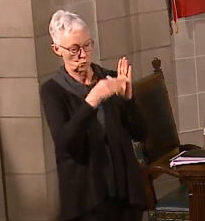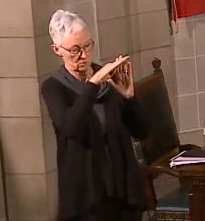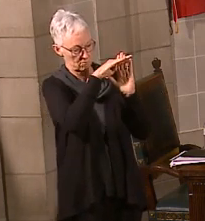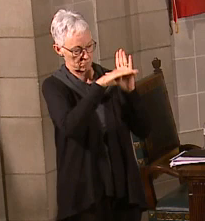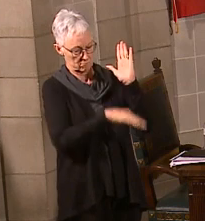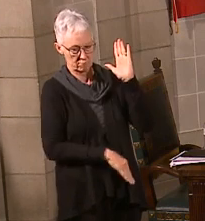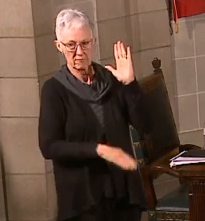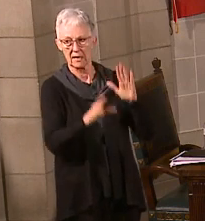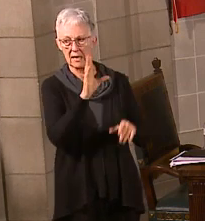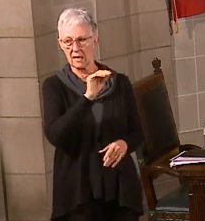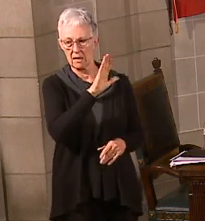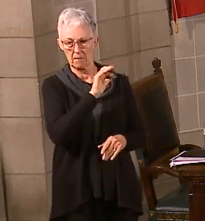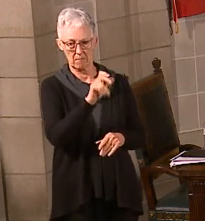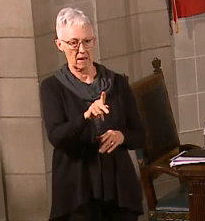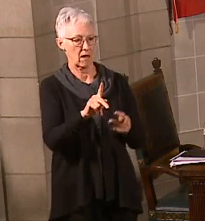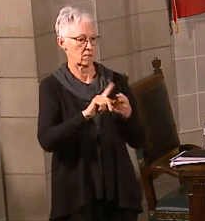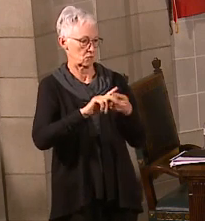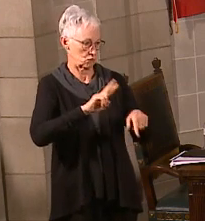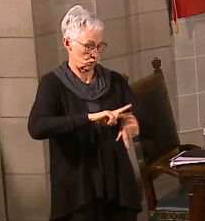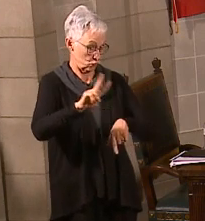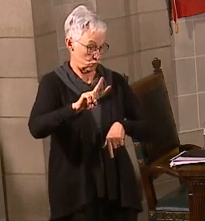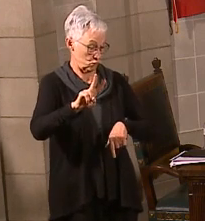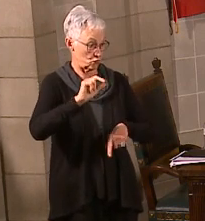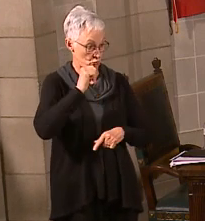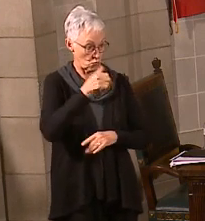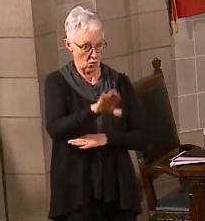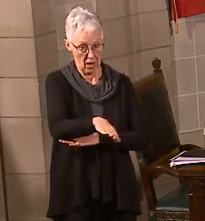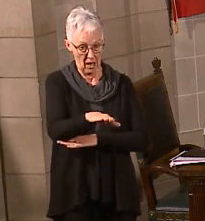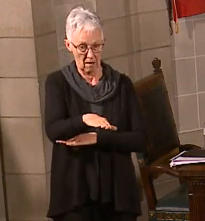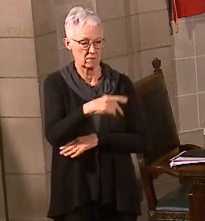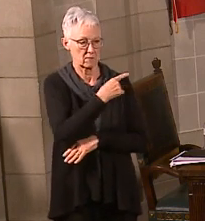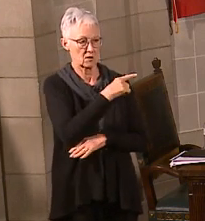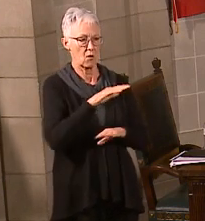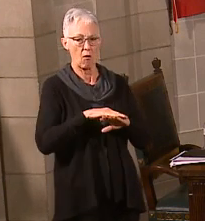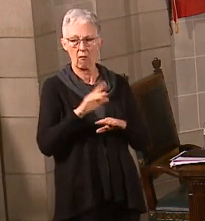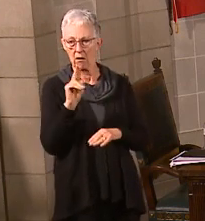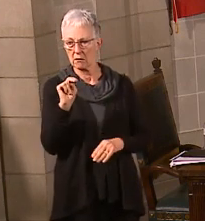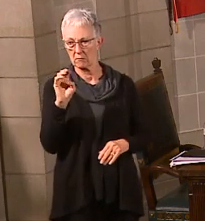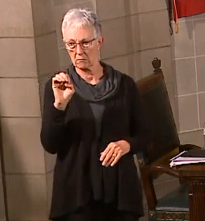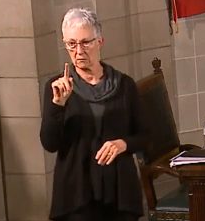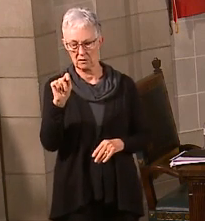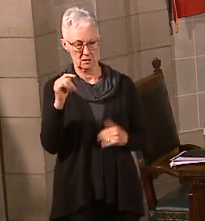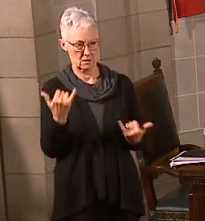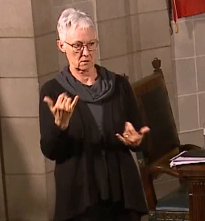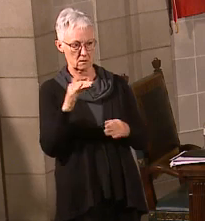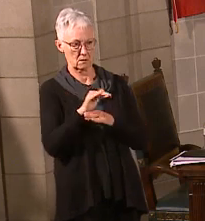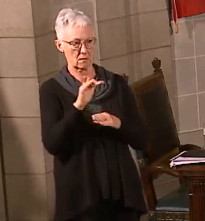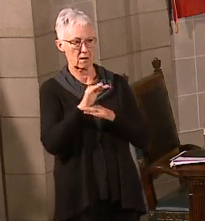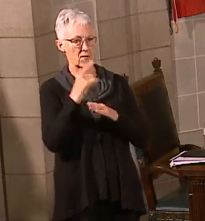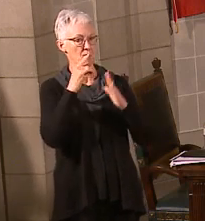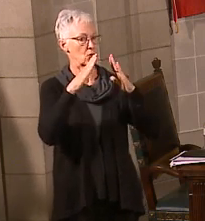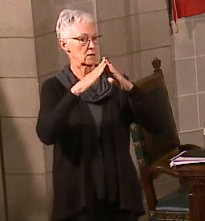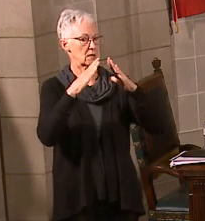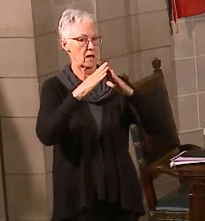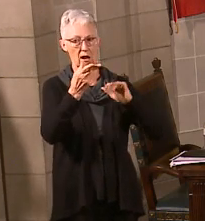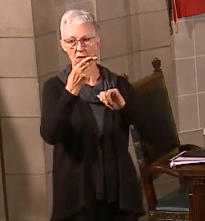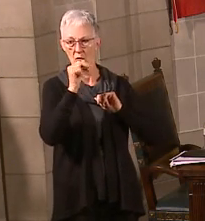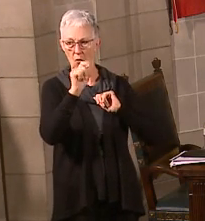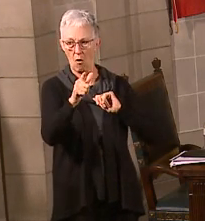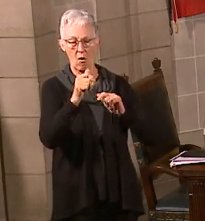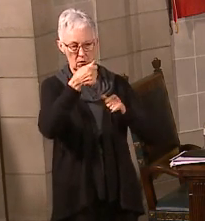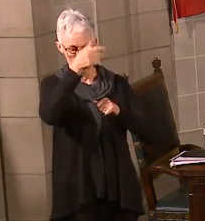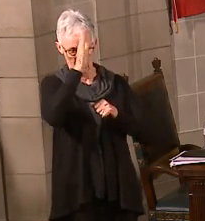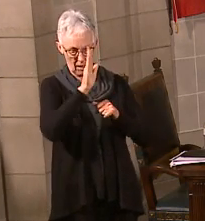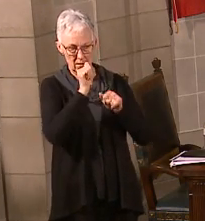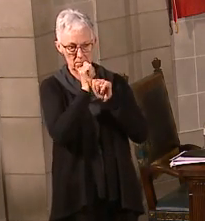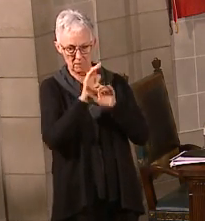again, returning back to the 2 p.m. Central Time, and I'll be on NET tonight for a town hall. Thank you very much. Appreciate you all. God bless, and we'll see you